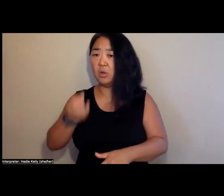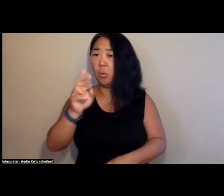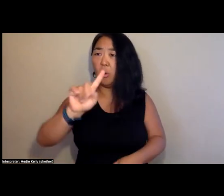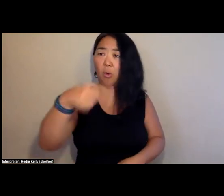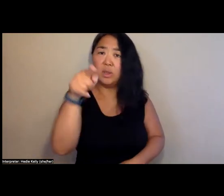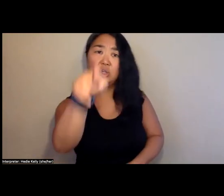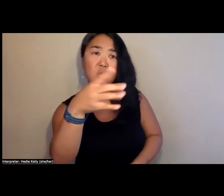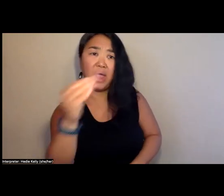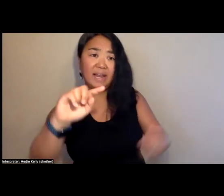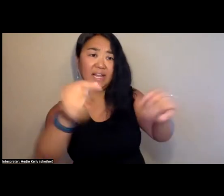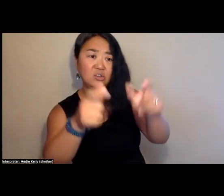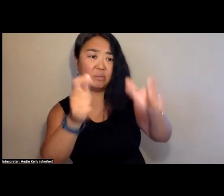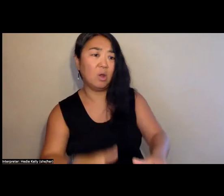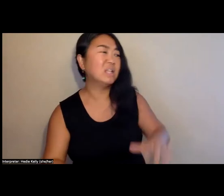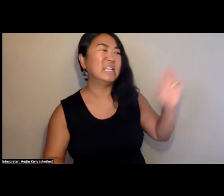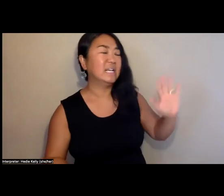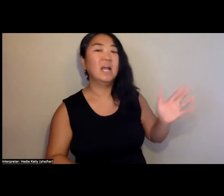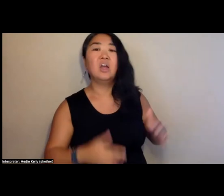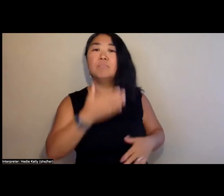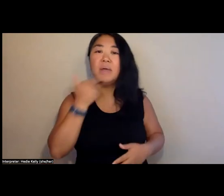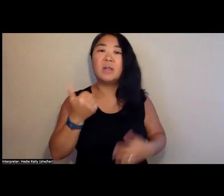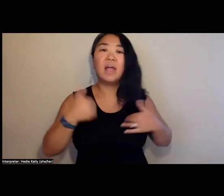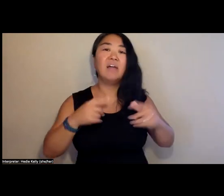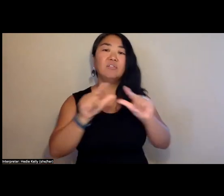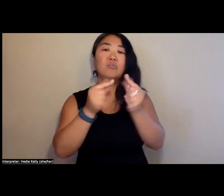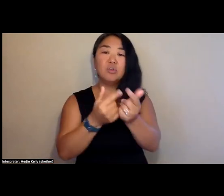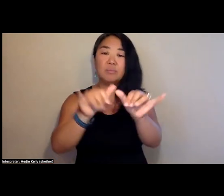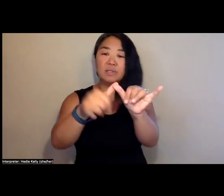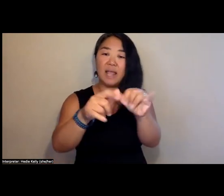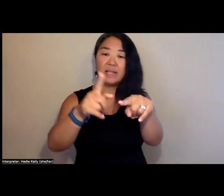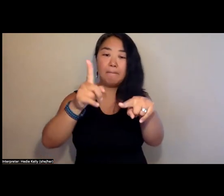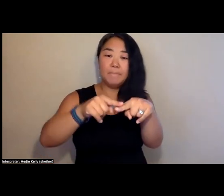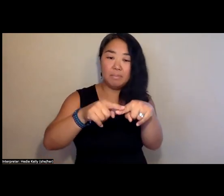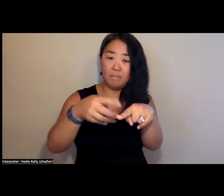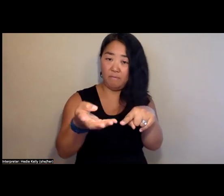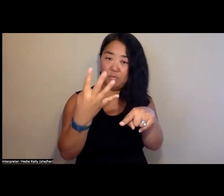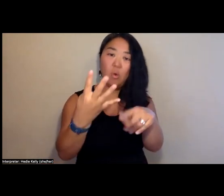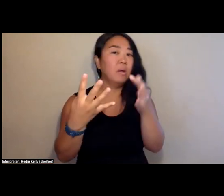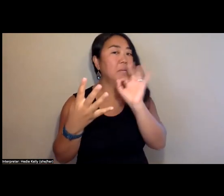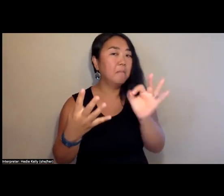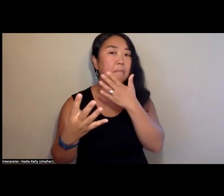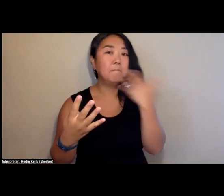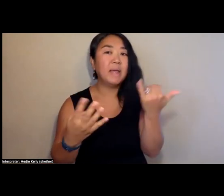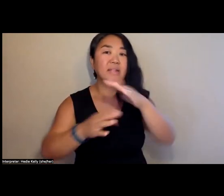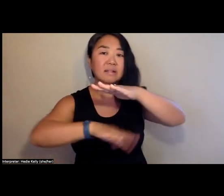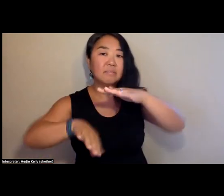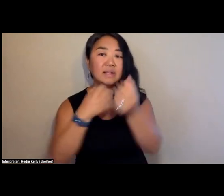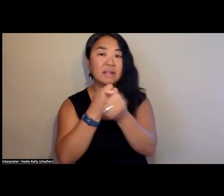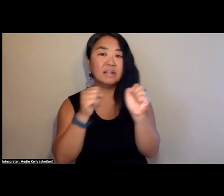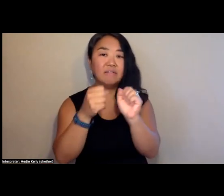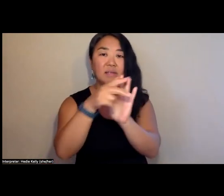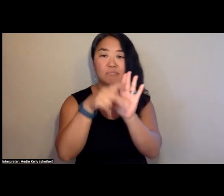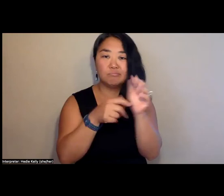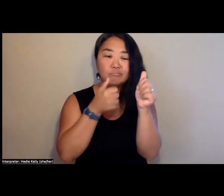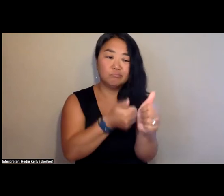doesn't feel great. So group size minimum 4 at all times to go is the basic safety principle. And